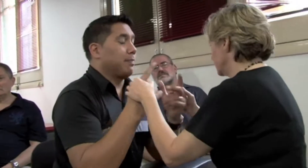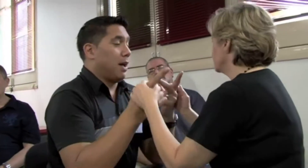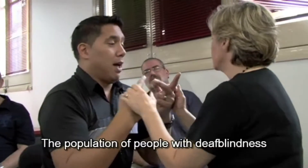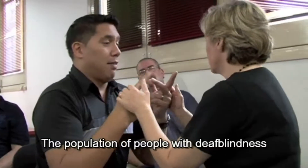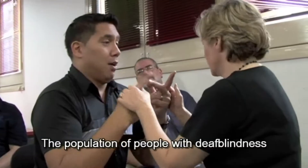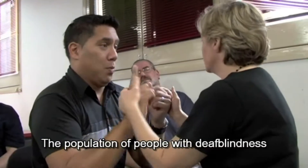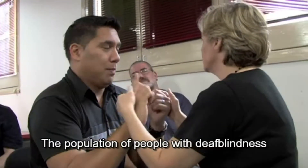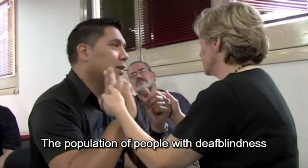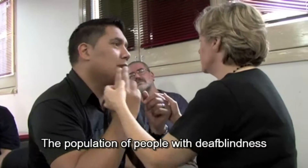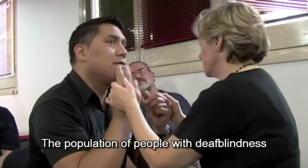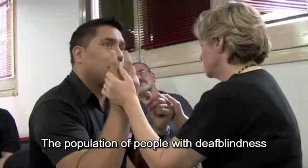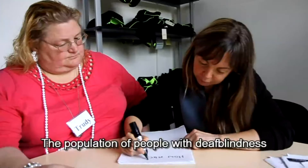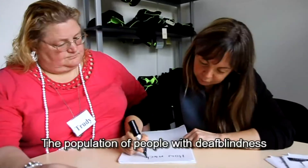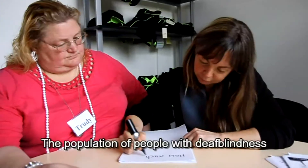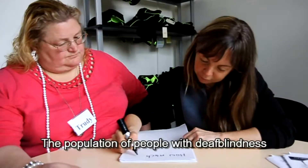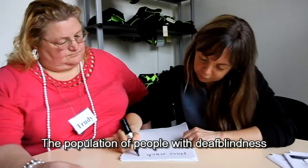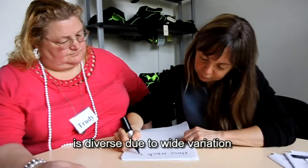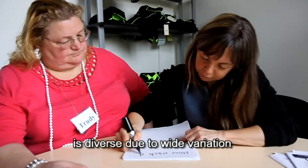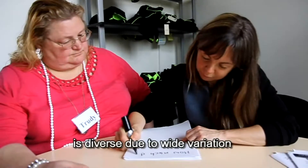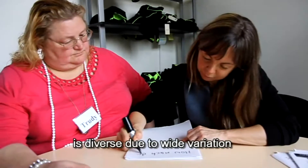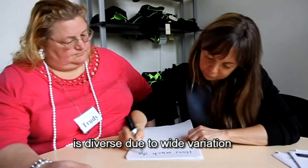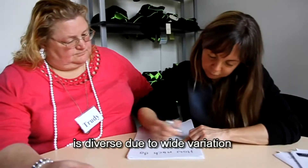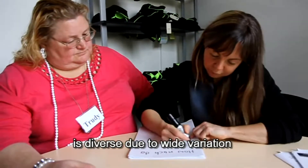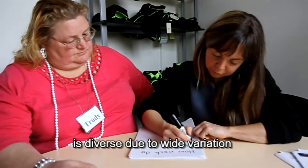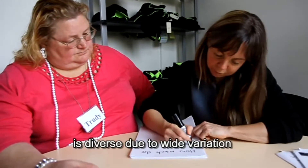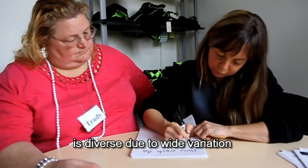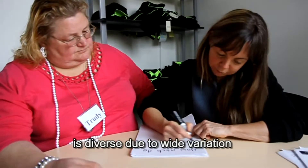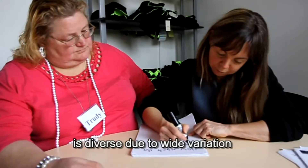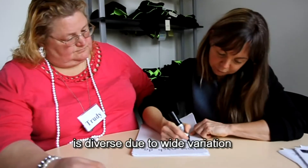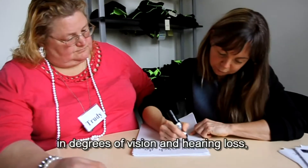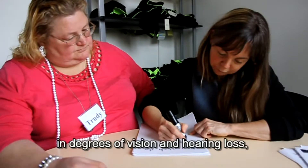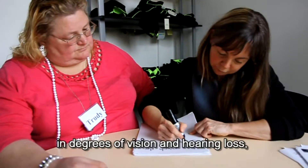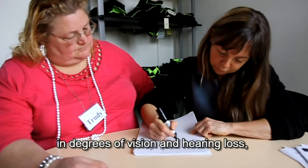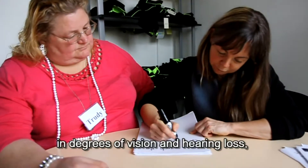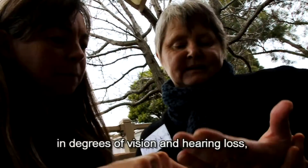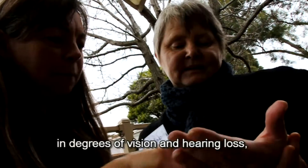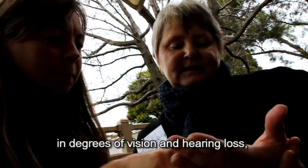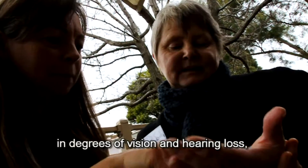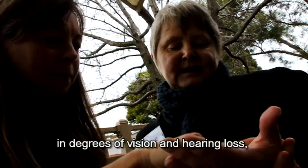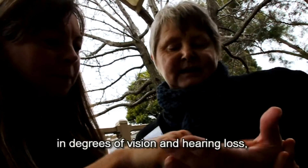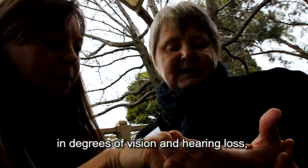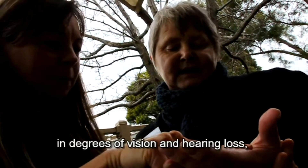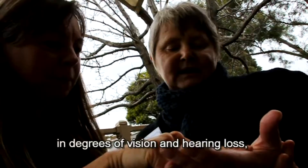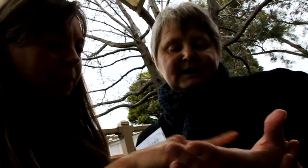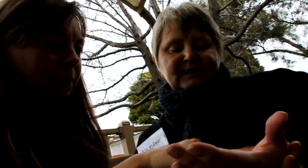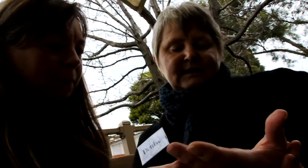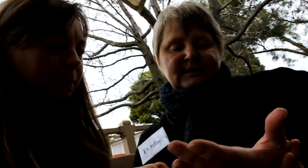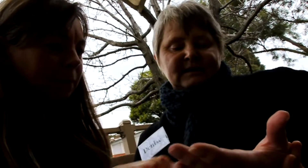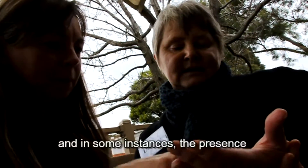The population of people with deafblindness is diverse due to a wide variation in degrees of vision and hearing loss, and in